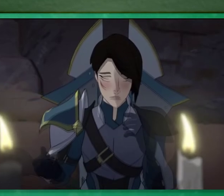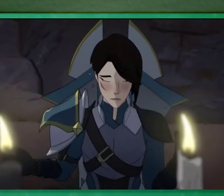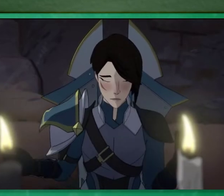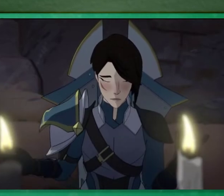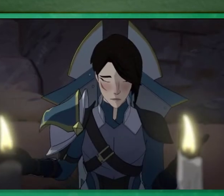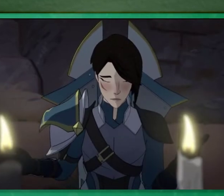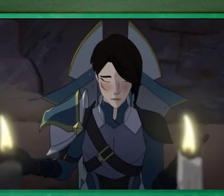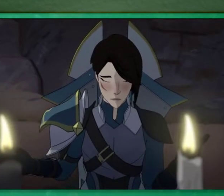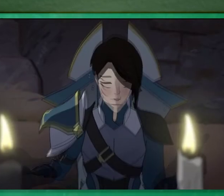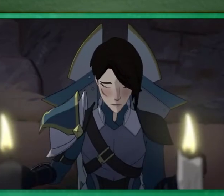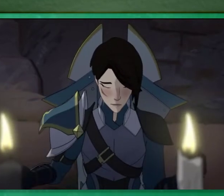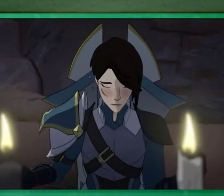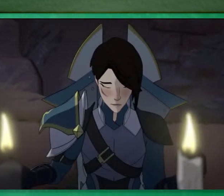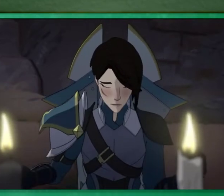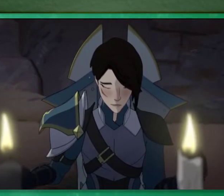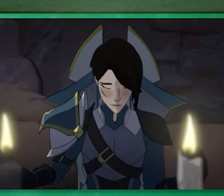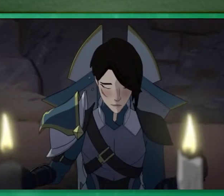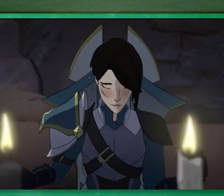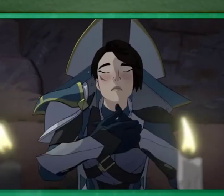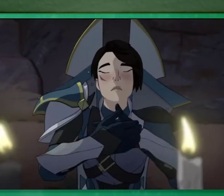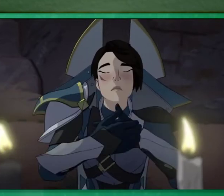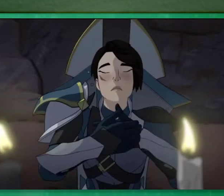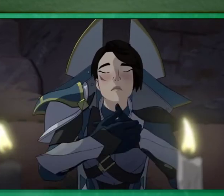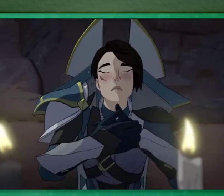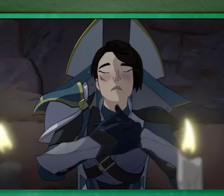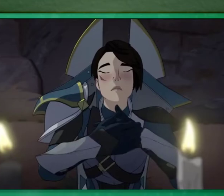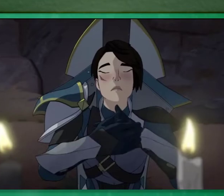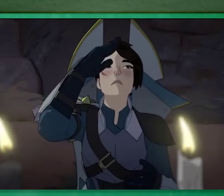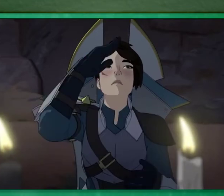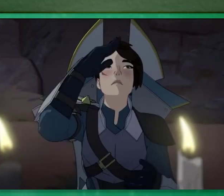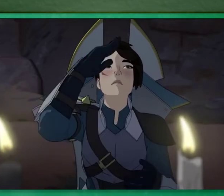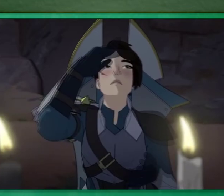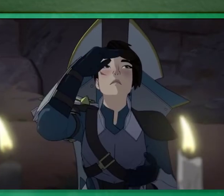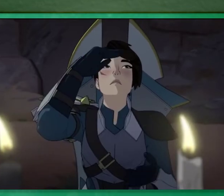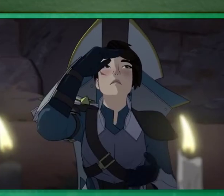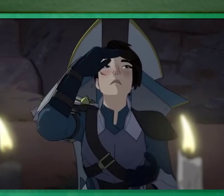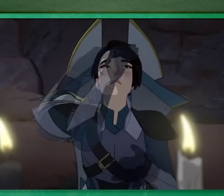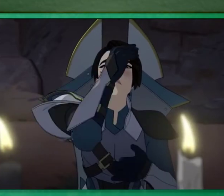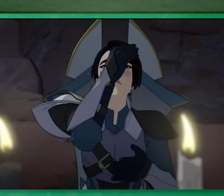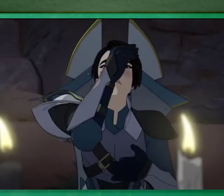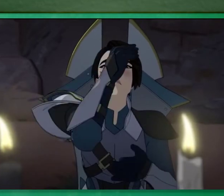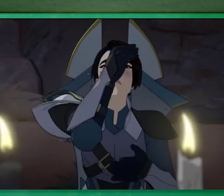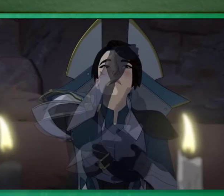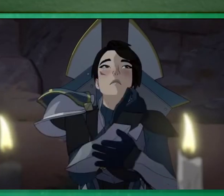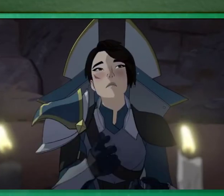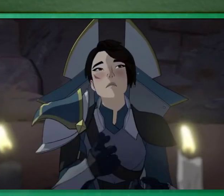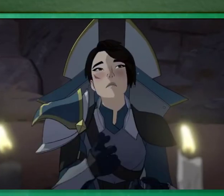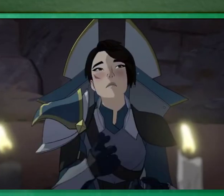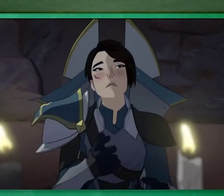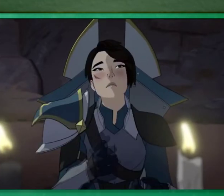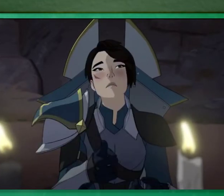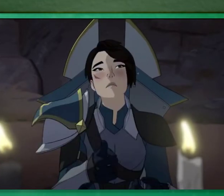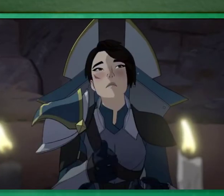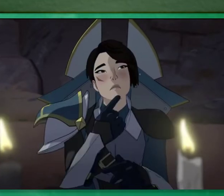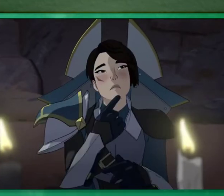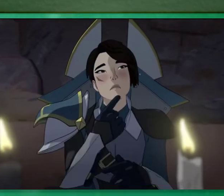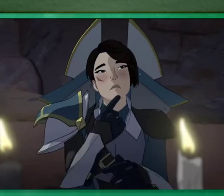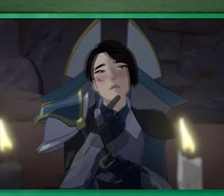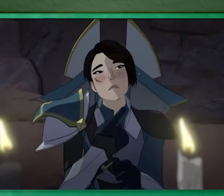oh, they went away. Okay. So I know the rest of these signs, at least. That's a lot more clear.